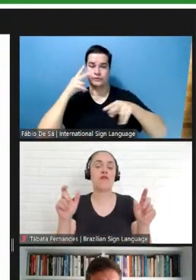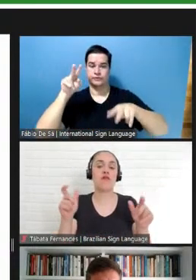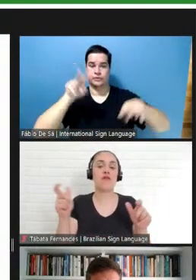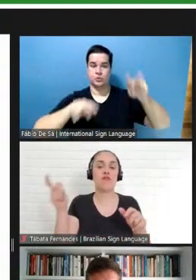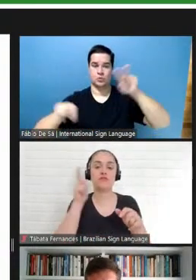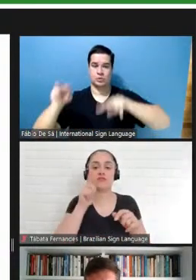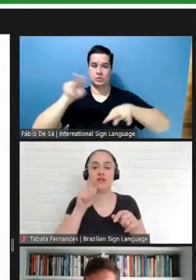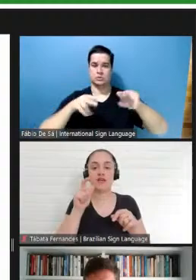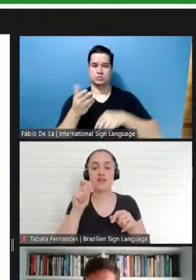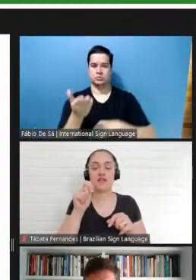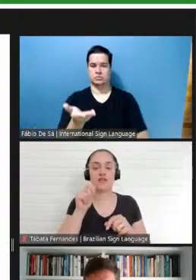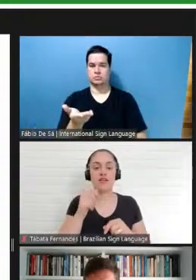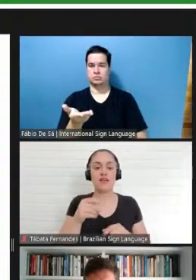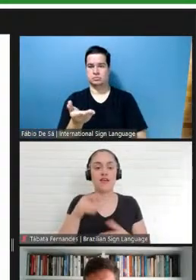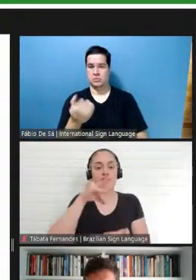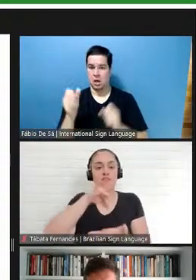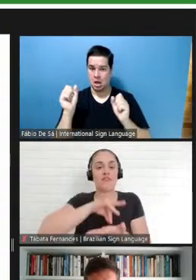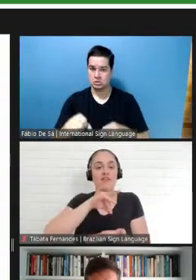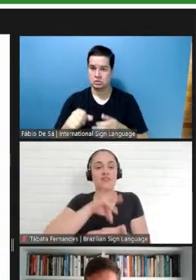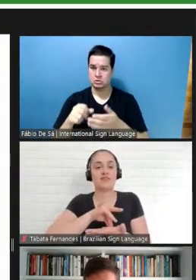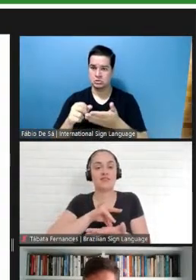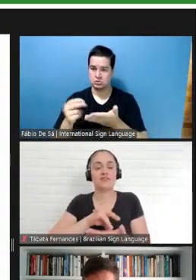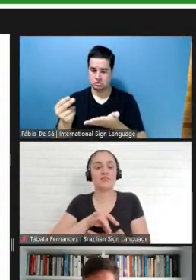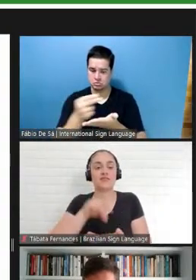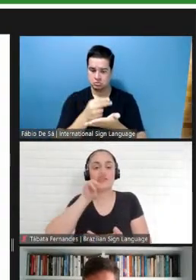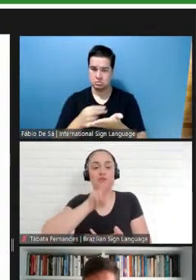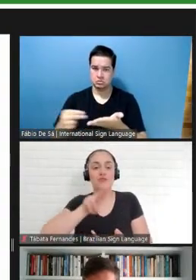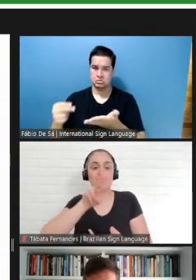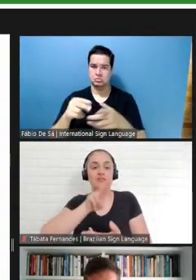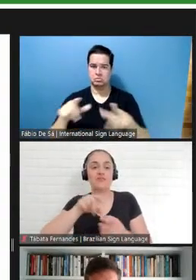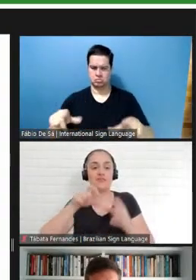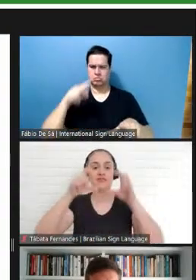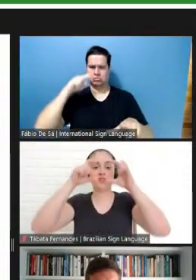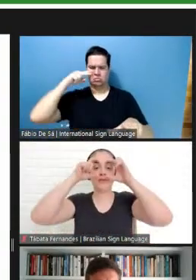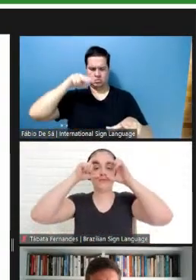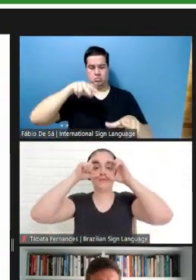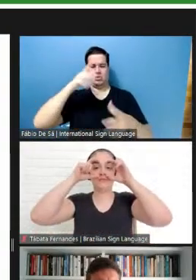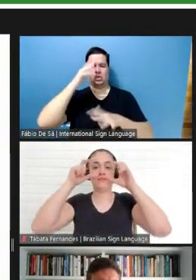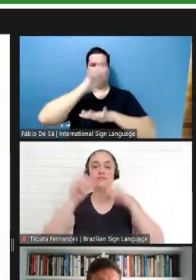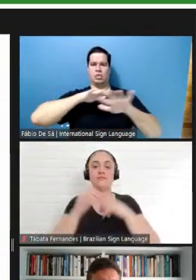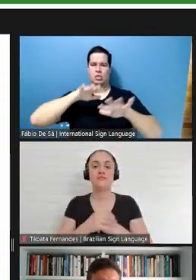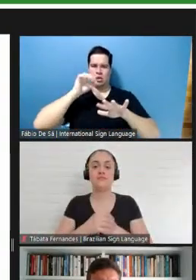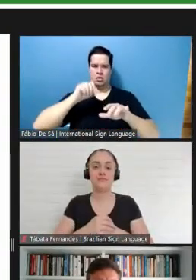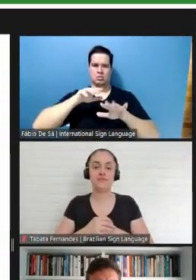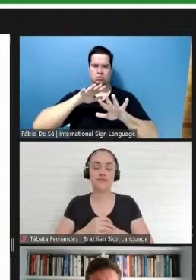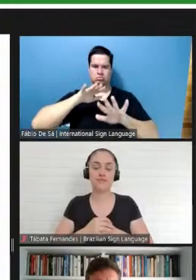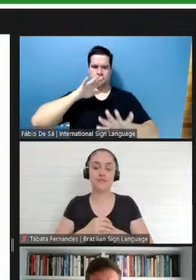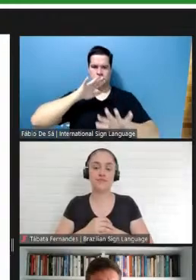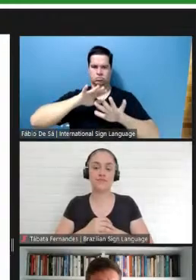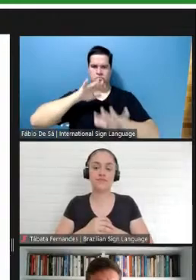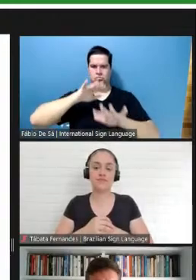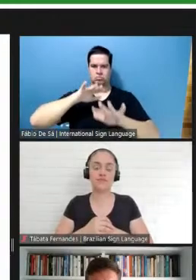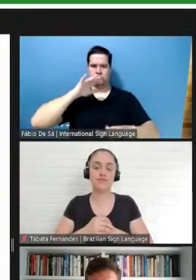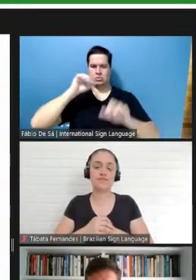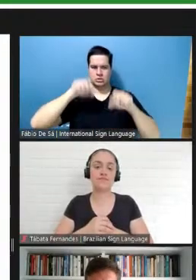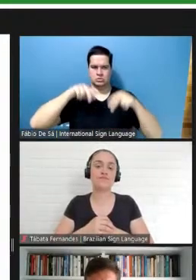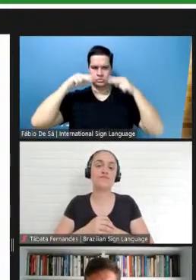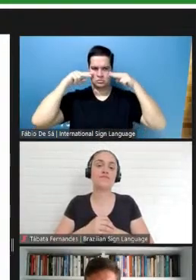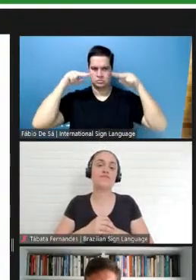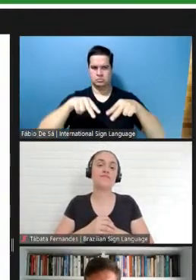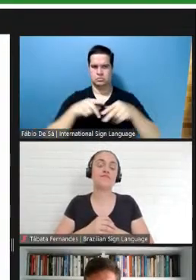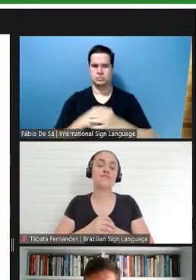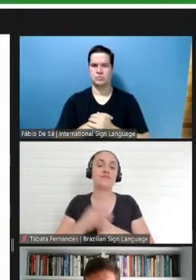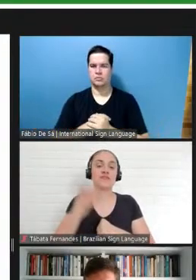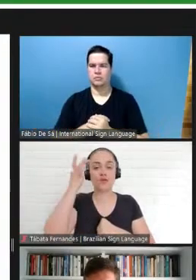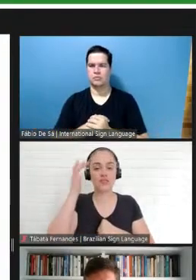there that you can go and have a look at, and I'll make this available for you at the end. And I don't know if you can see my photo very